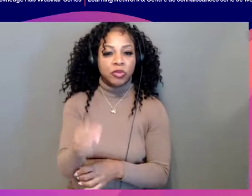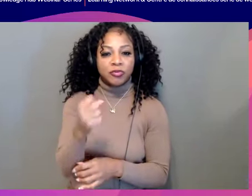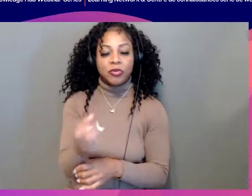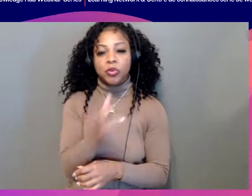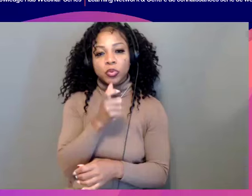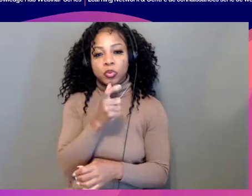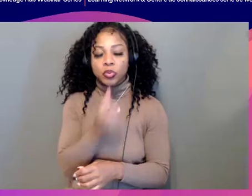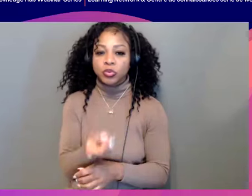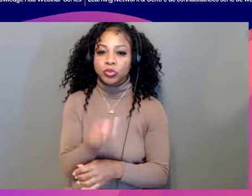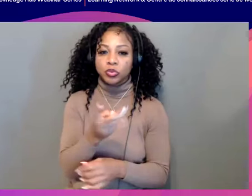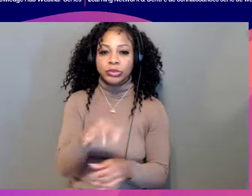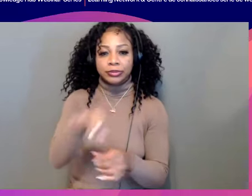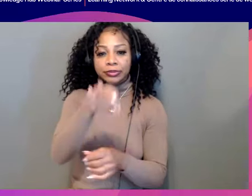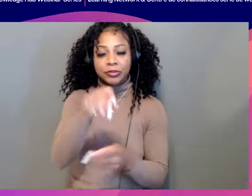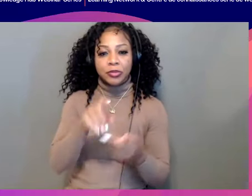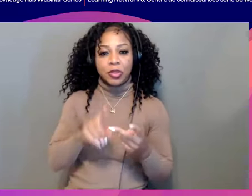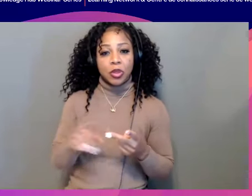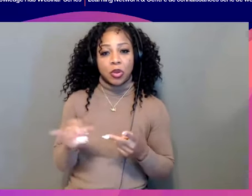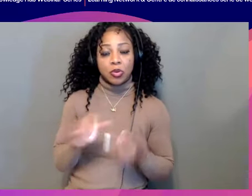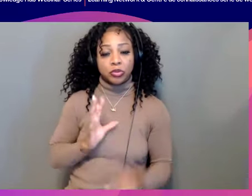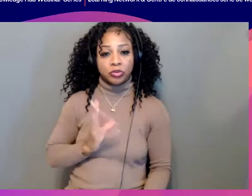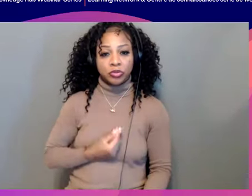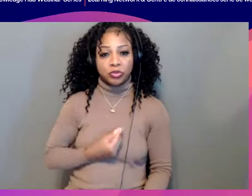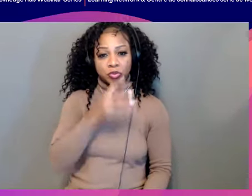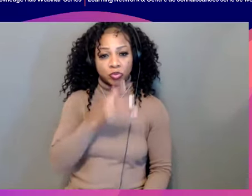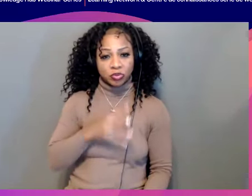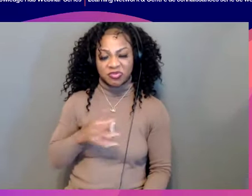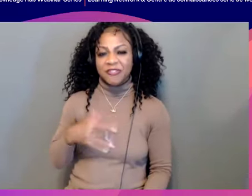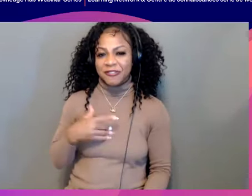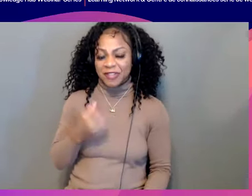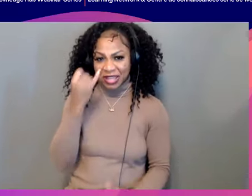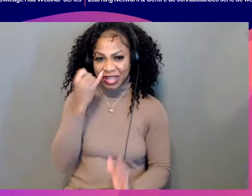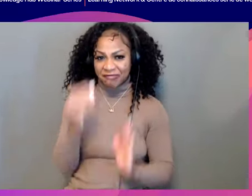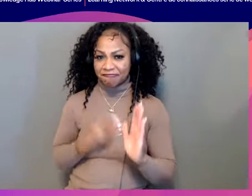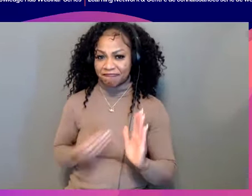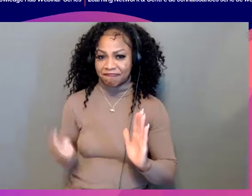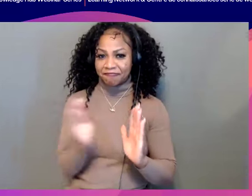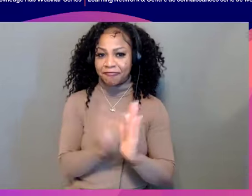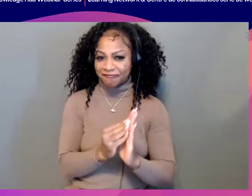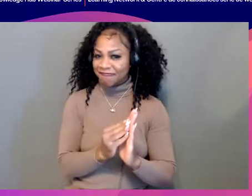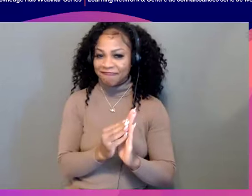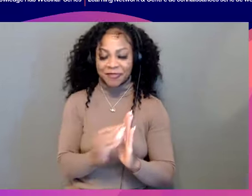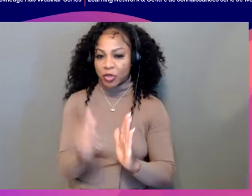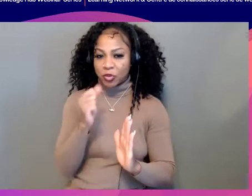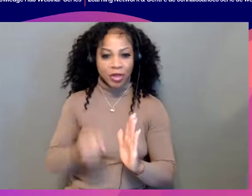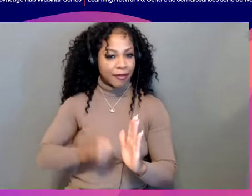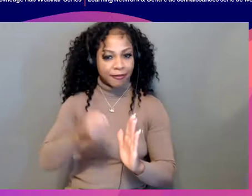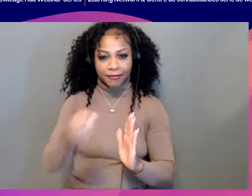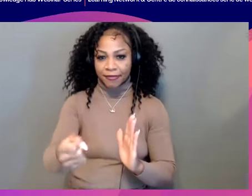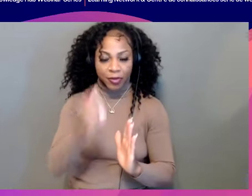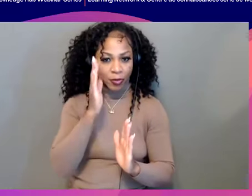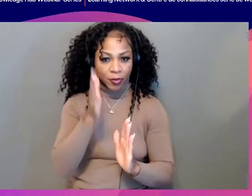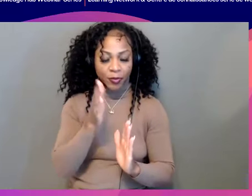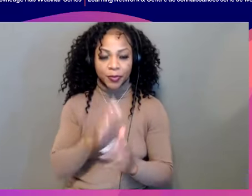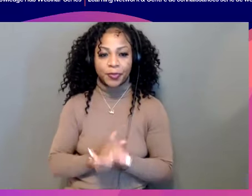and transgender women were the most likely to believe that sharing information about their gender identity would reduce their chances of being hired.